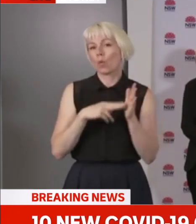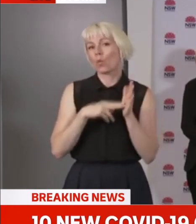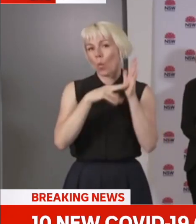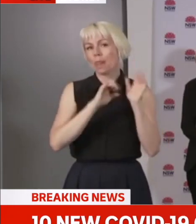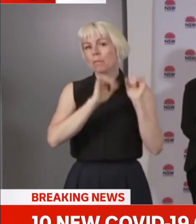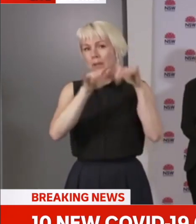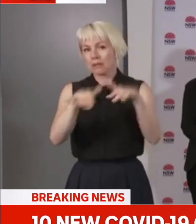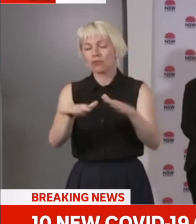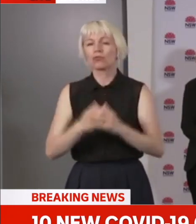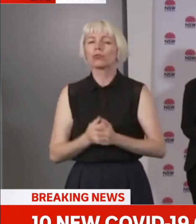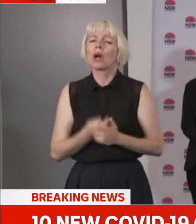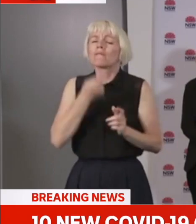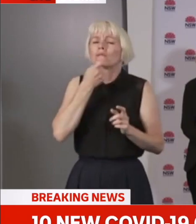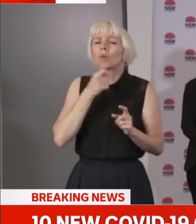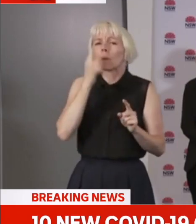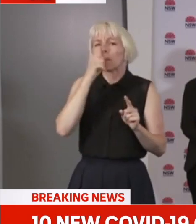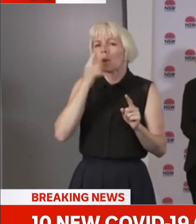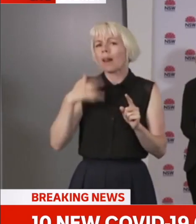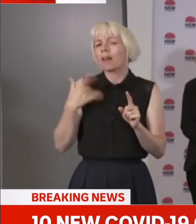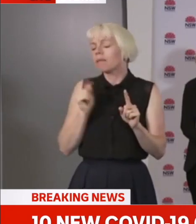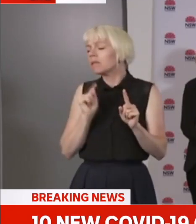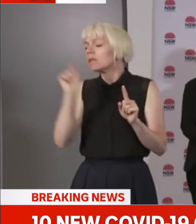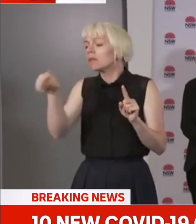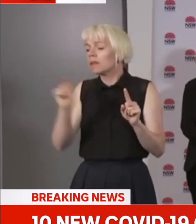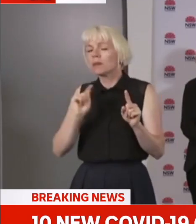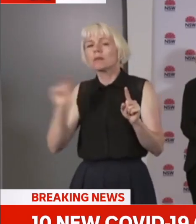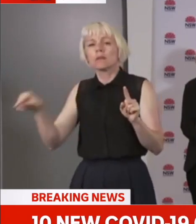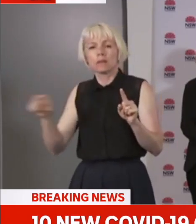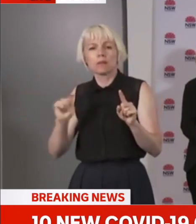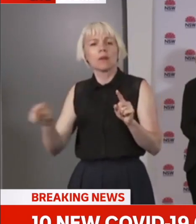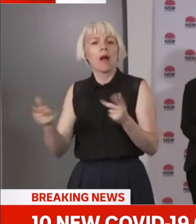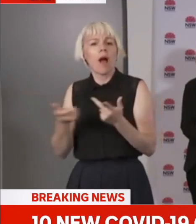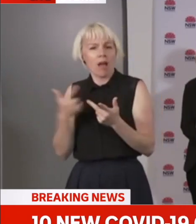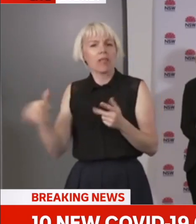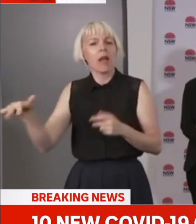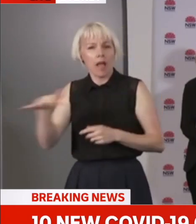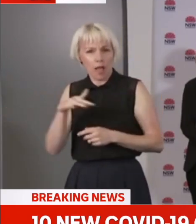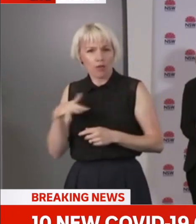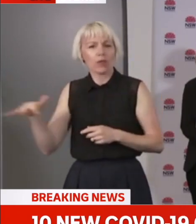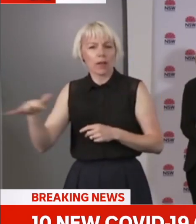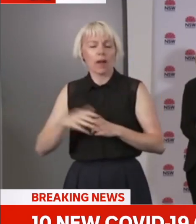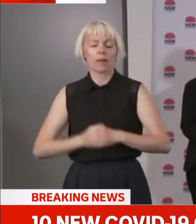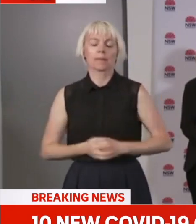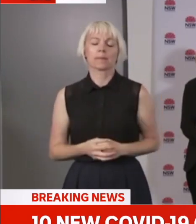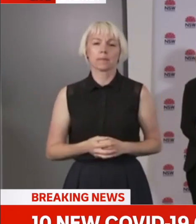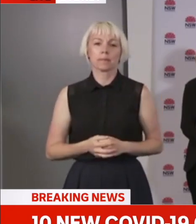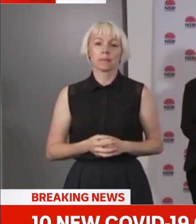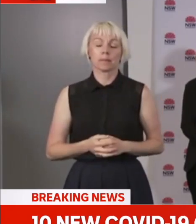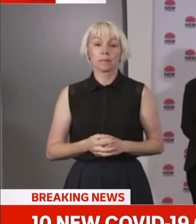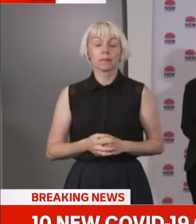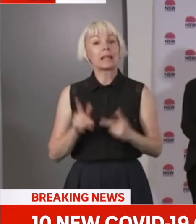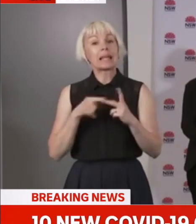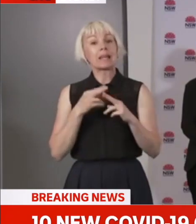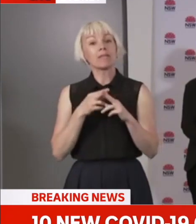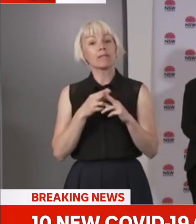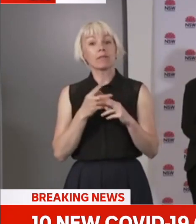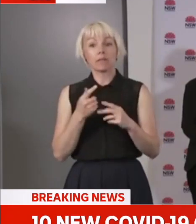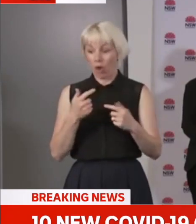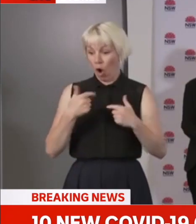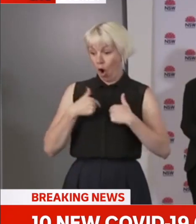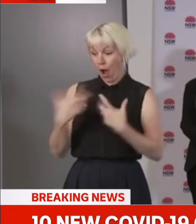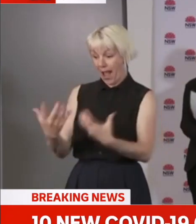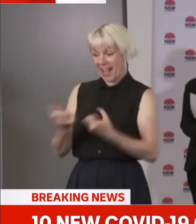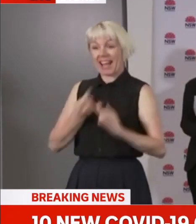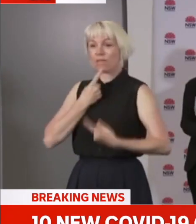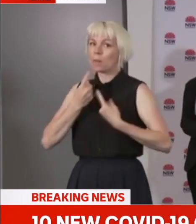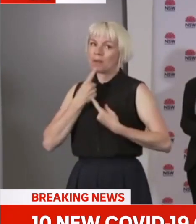and a couple of individuals that were outside that area. And again, Dr. Chant will provide that update. But please be assured you will get information as soon as I do,